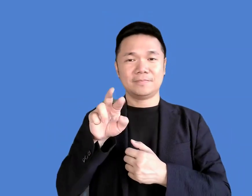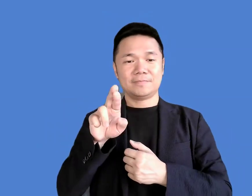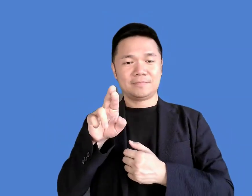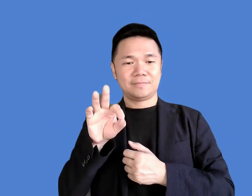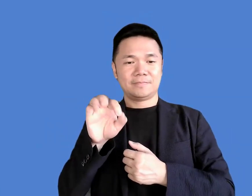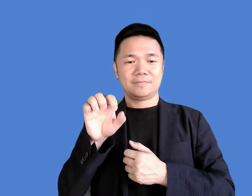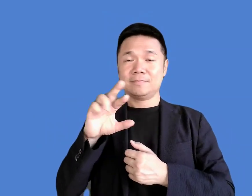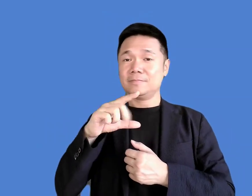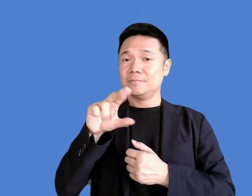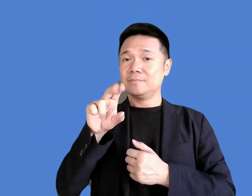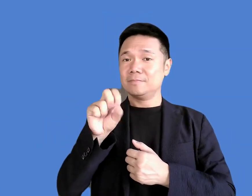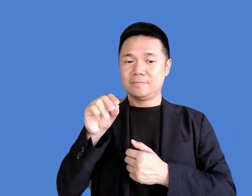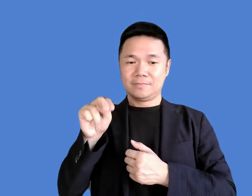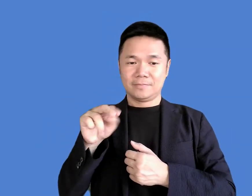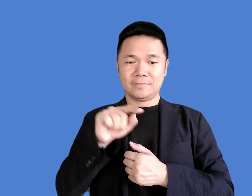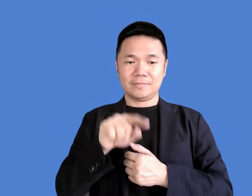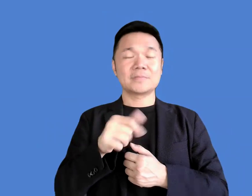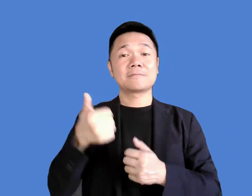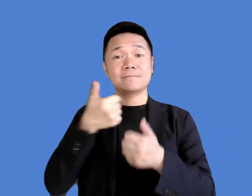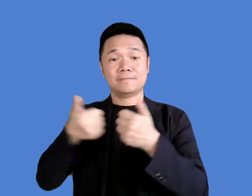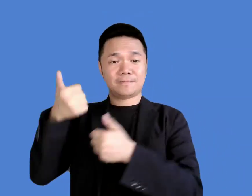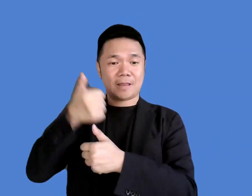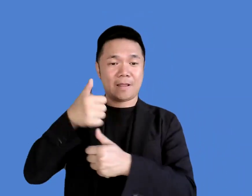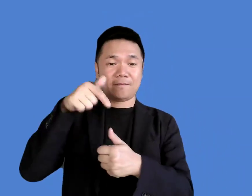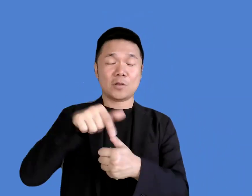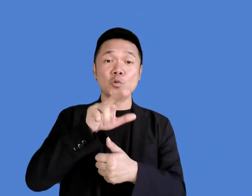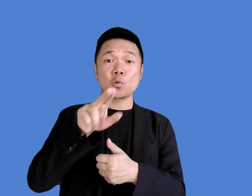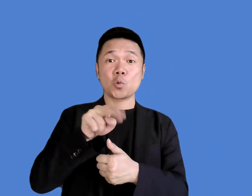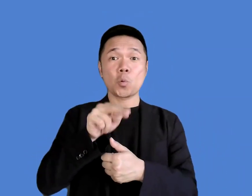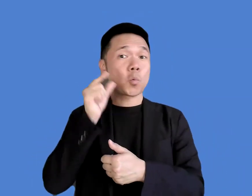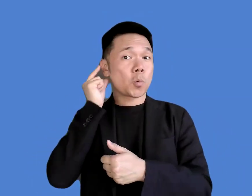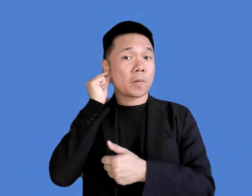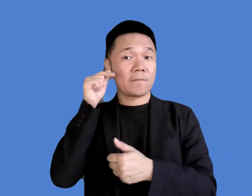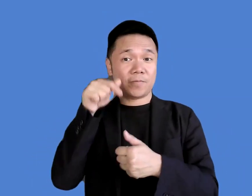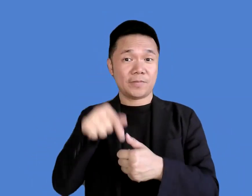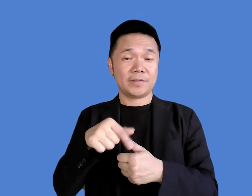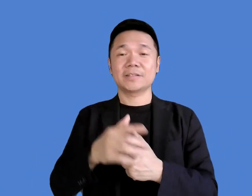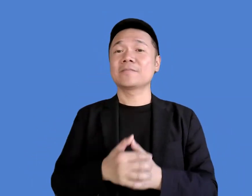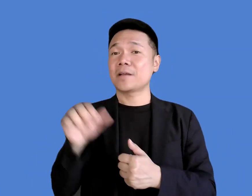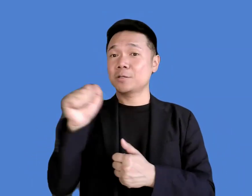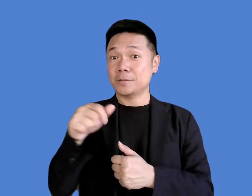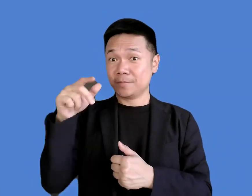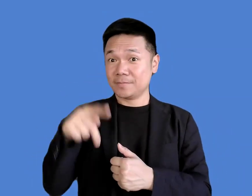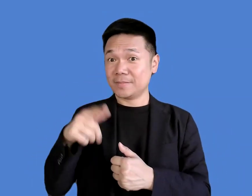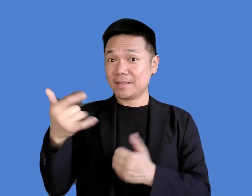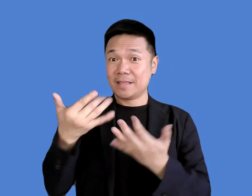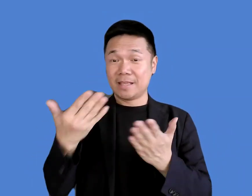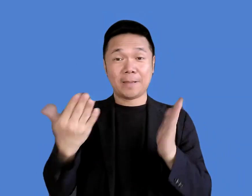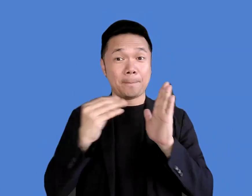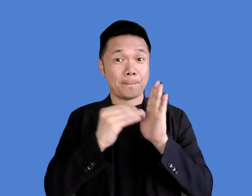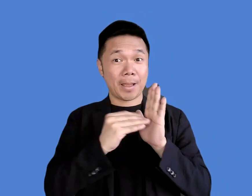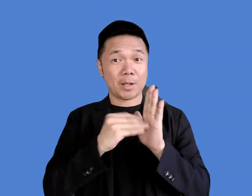Regional Director ad interim for our UN Women Regional Office for Asia and the Pacific, also tuning in from Bangkok to share a